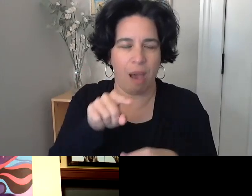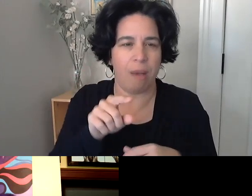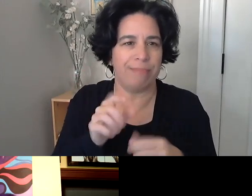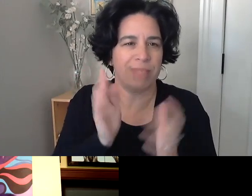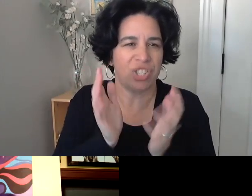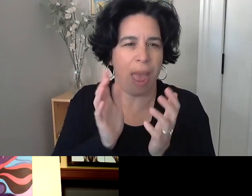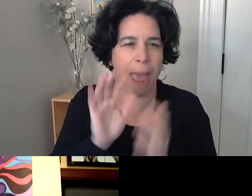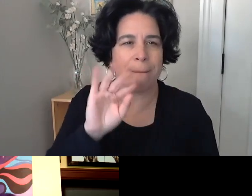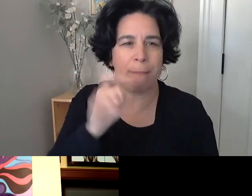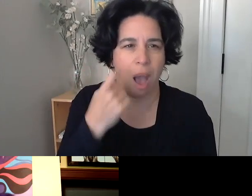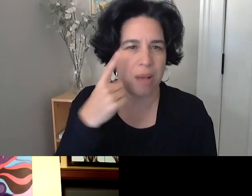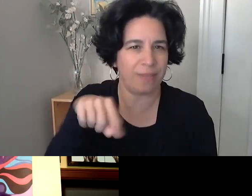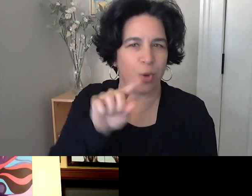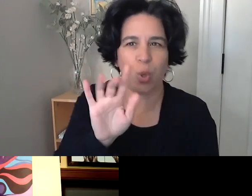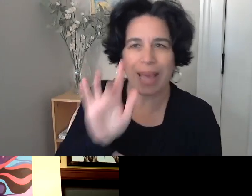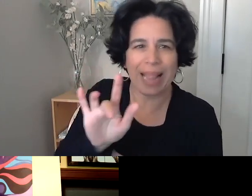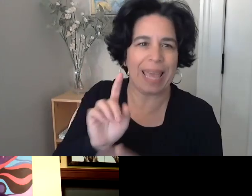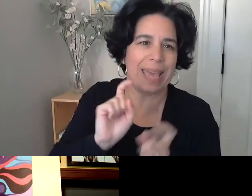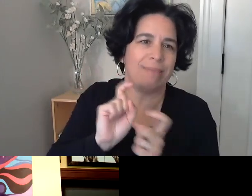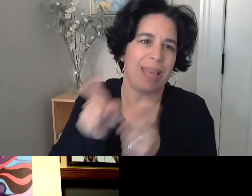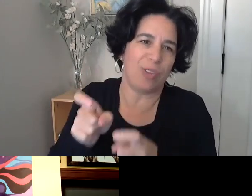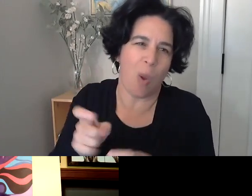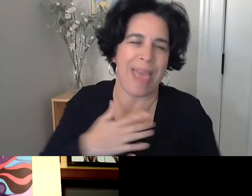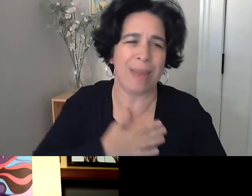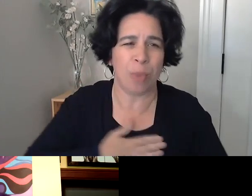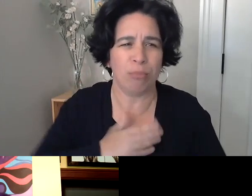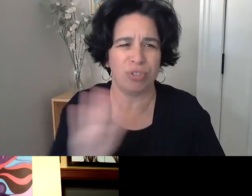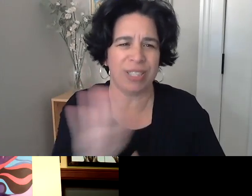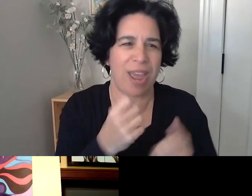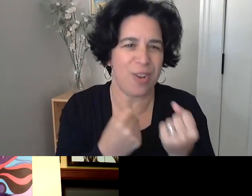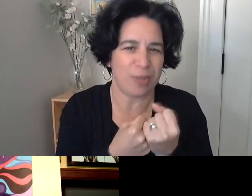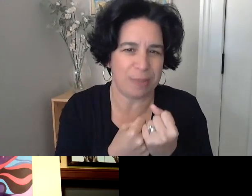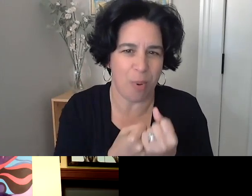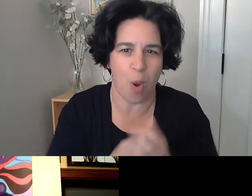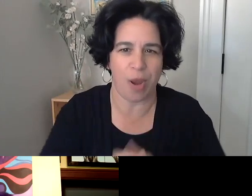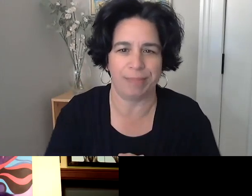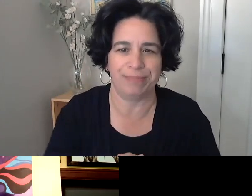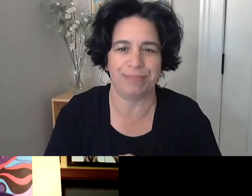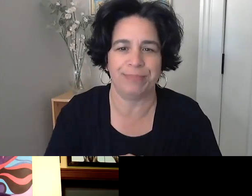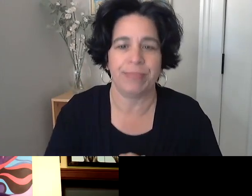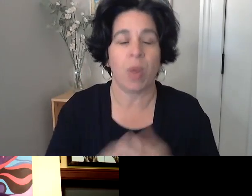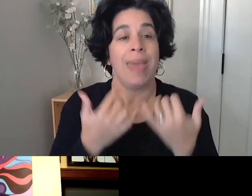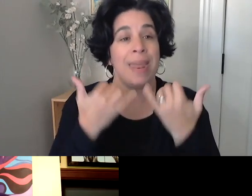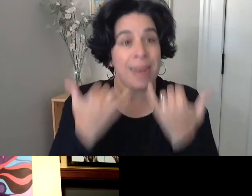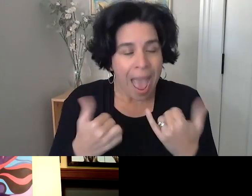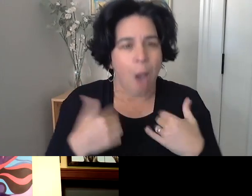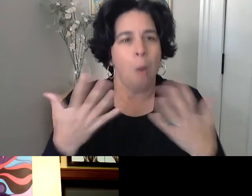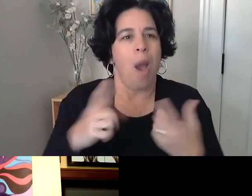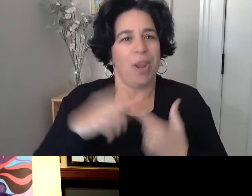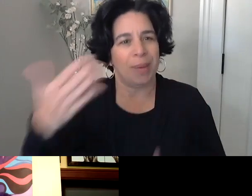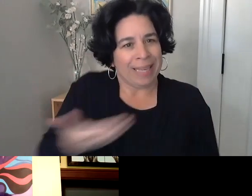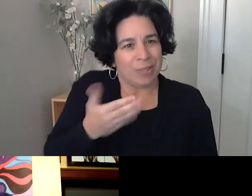the link in the chat box for you. So if you're interested, click on that link and you can make your donation. We do appreciate your